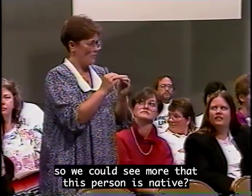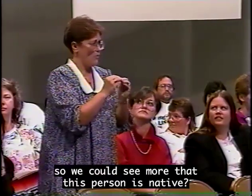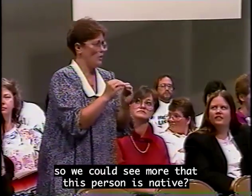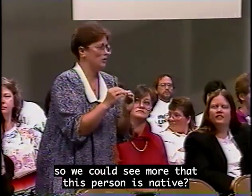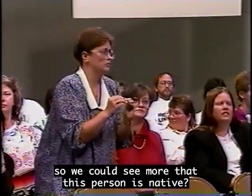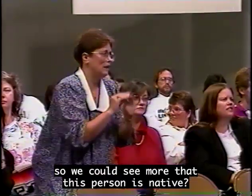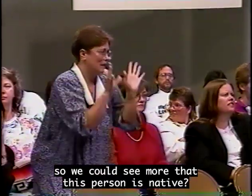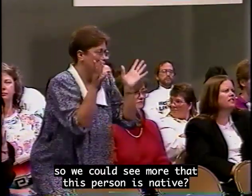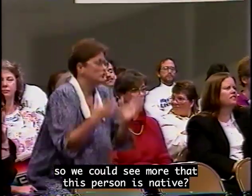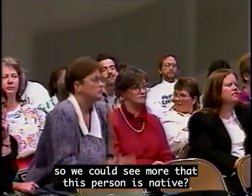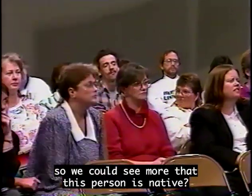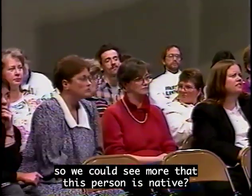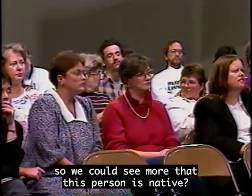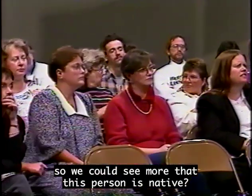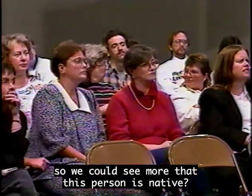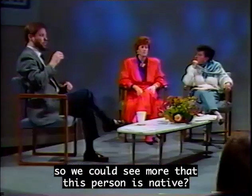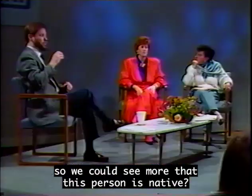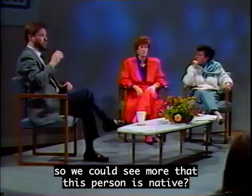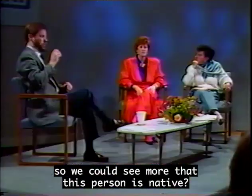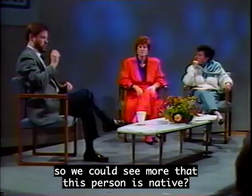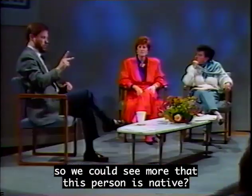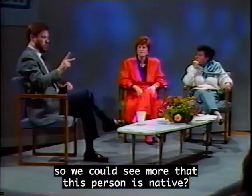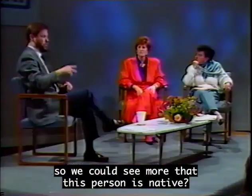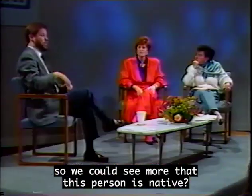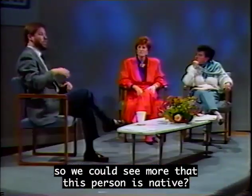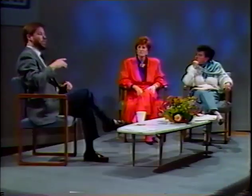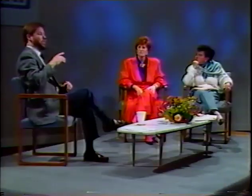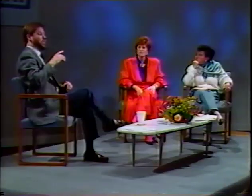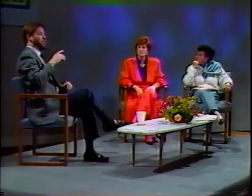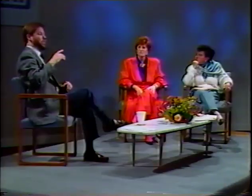so we could see more that this person is native?